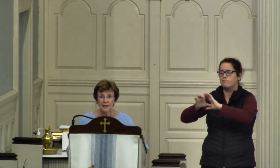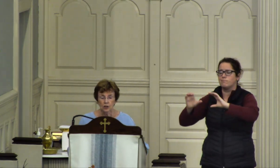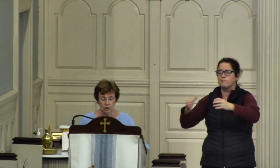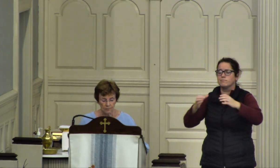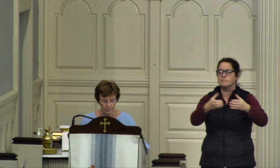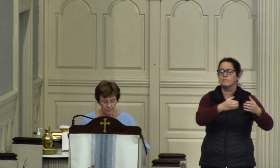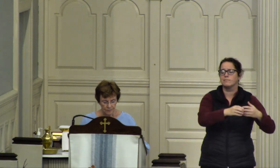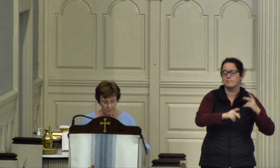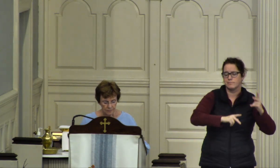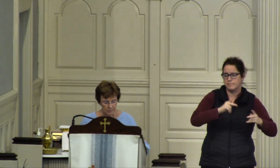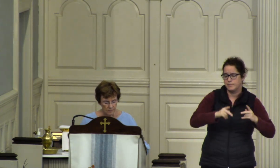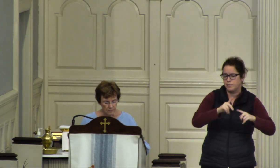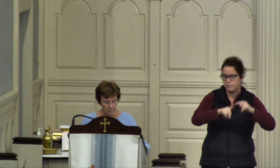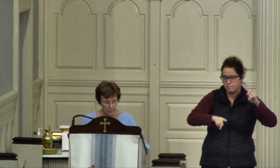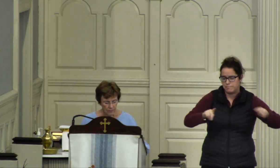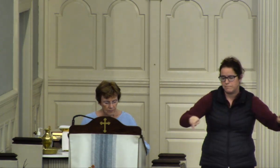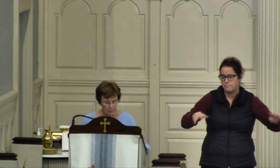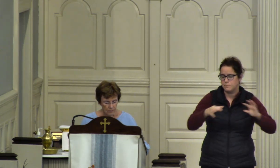and nation.